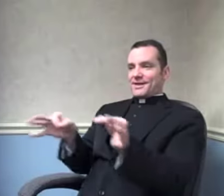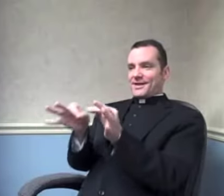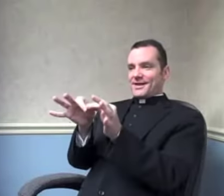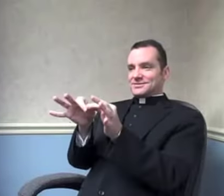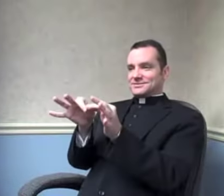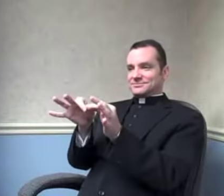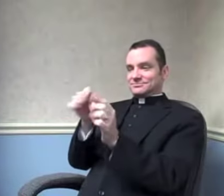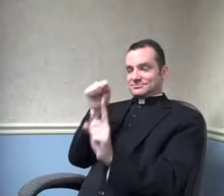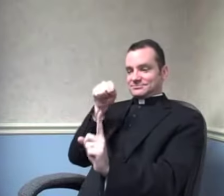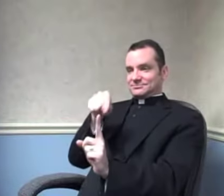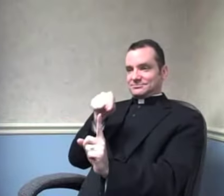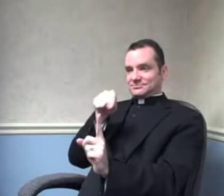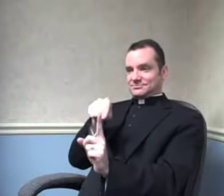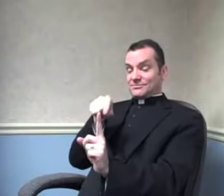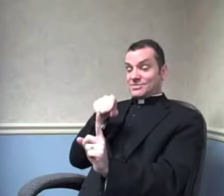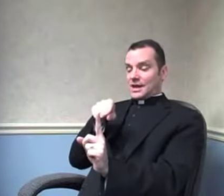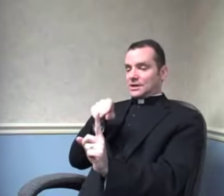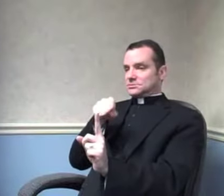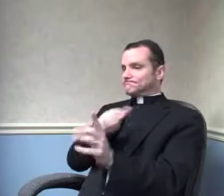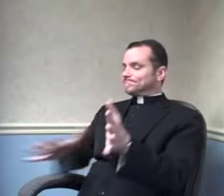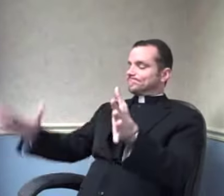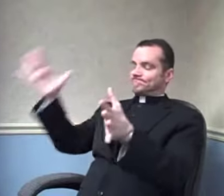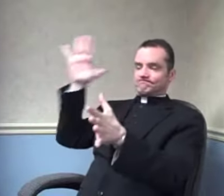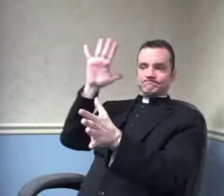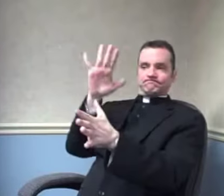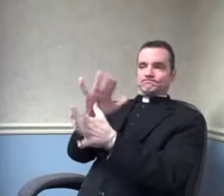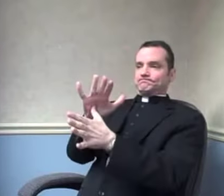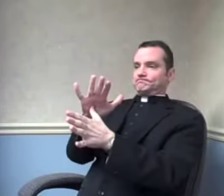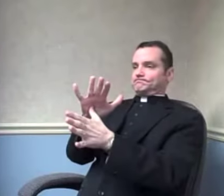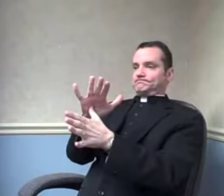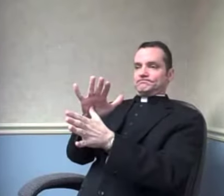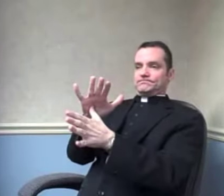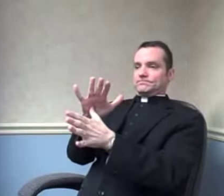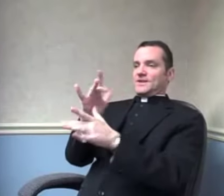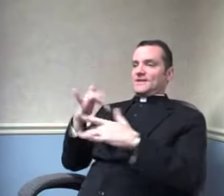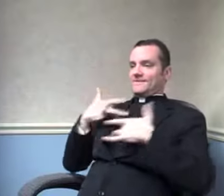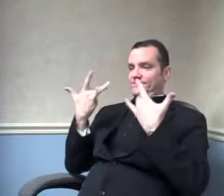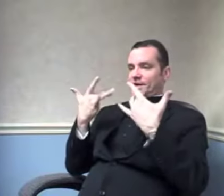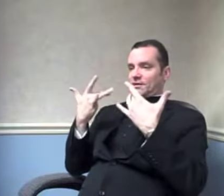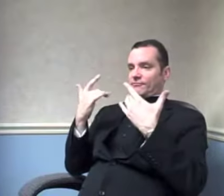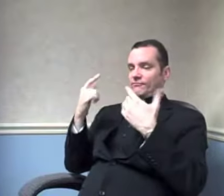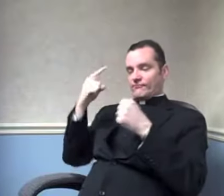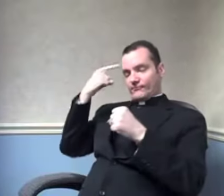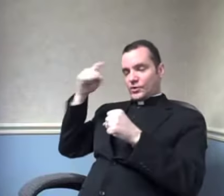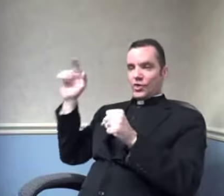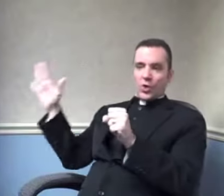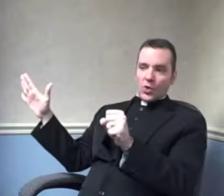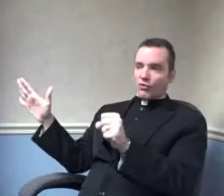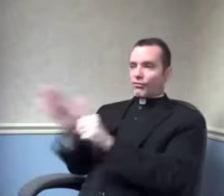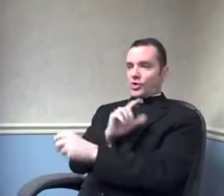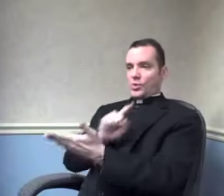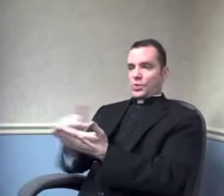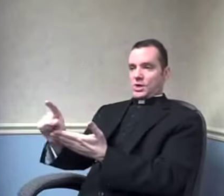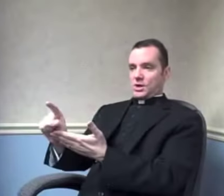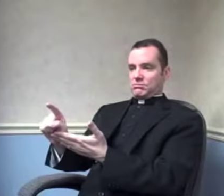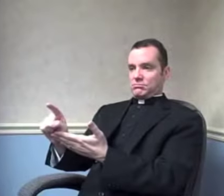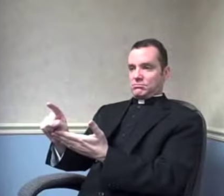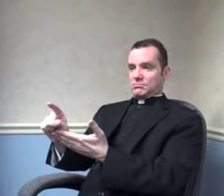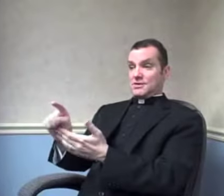I think the closing Mass. I would have to say that that's number one for me in terms of all the events